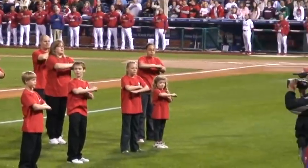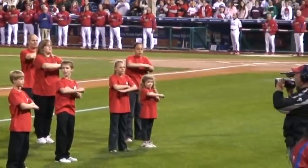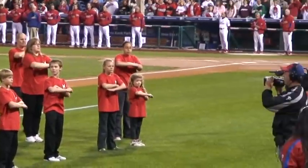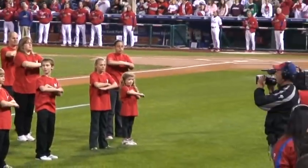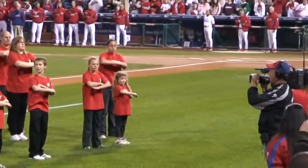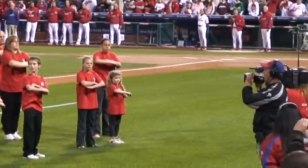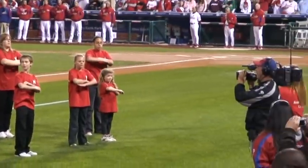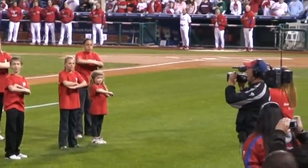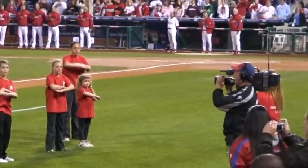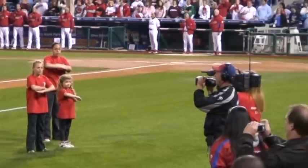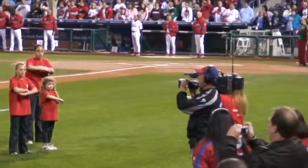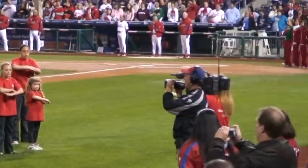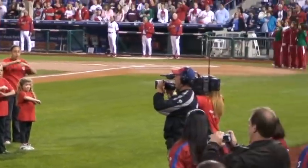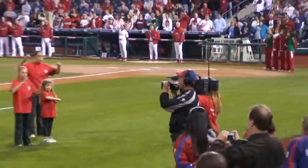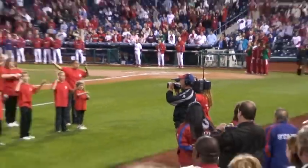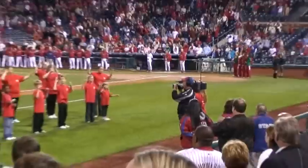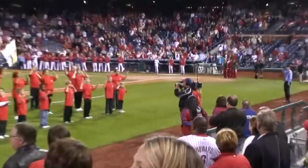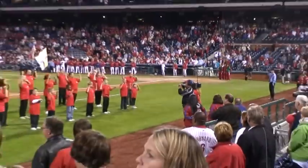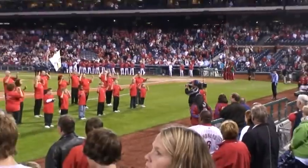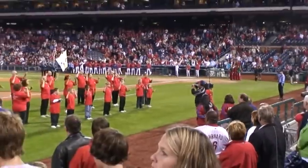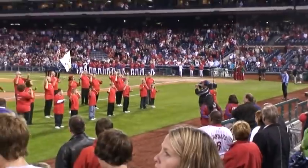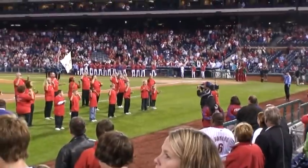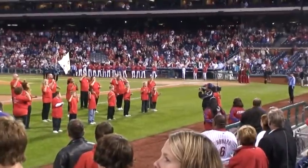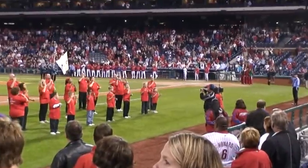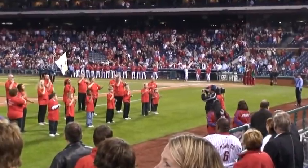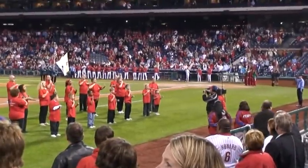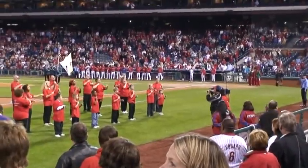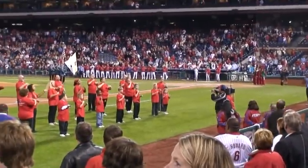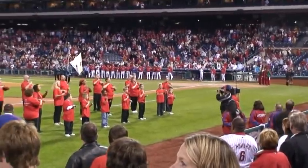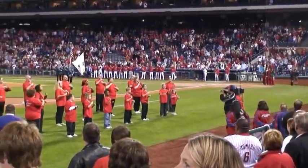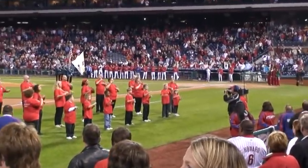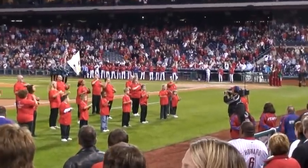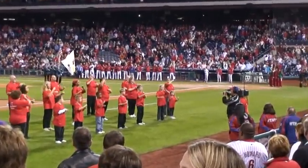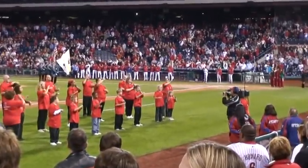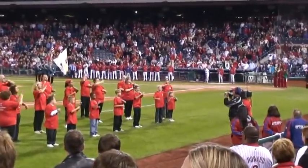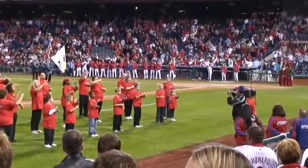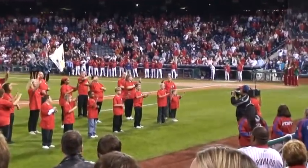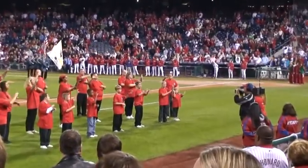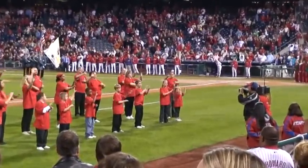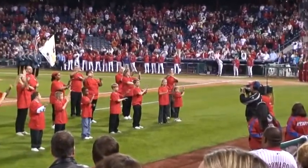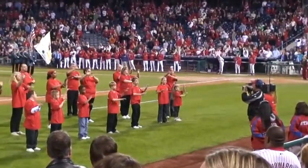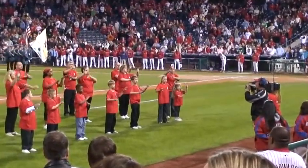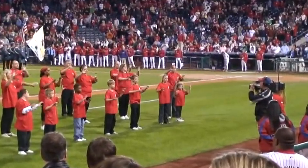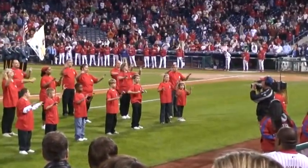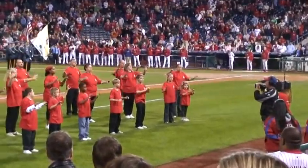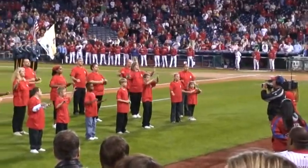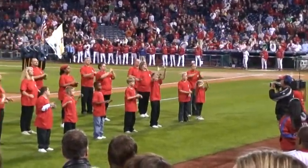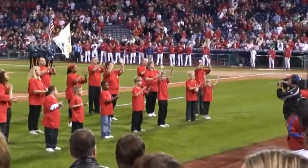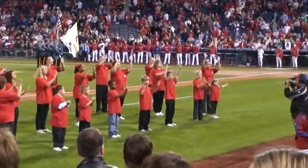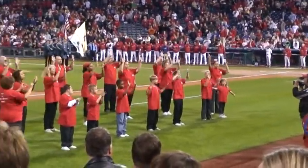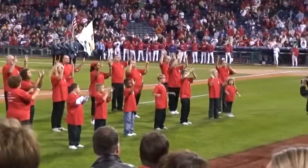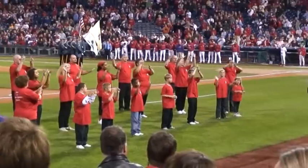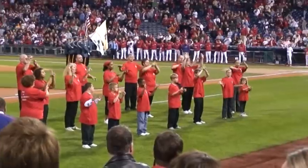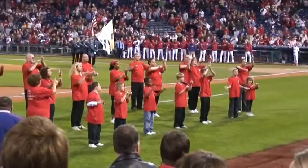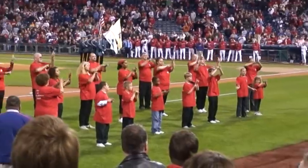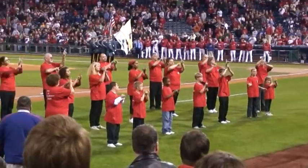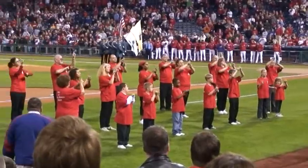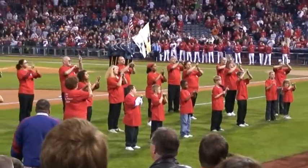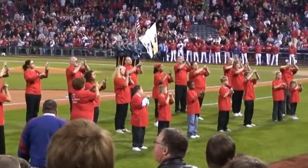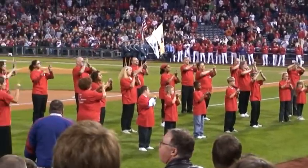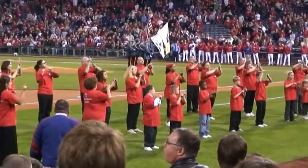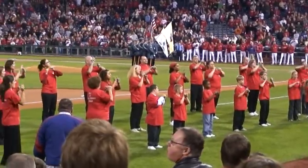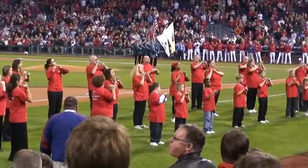gleaming? Whose broad stripes and bright stars through